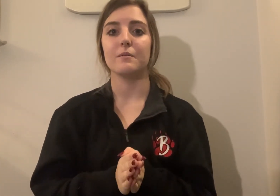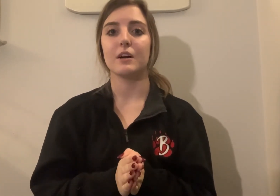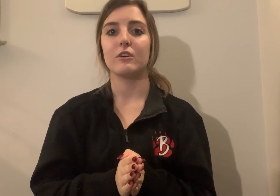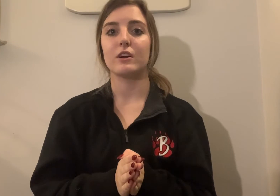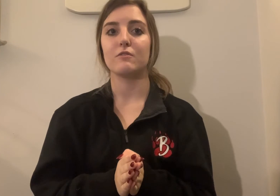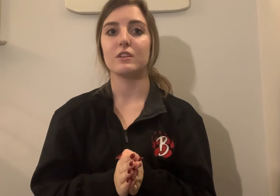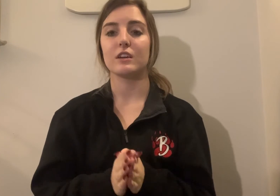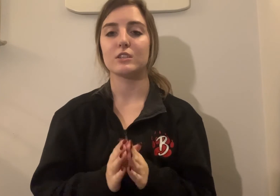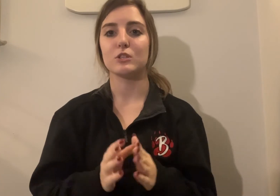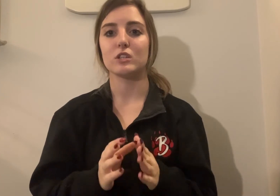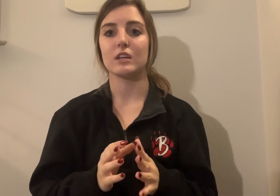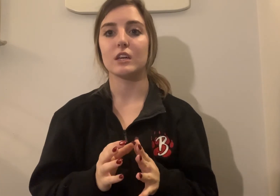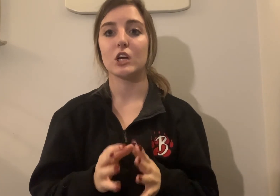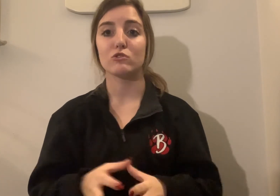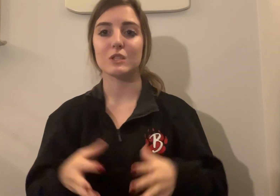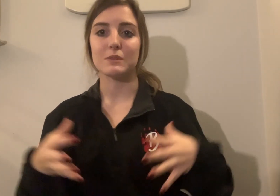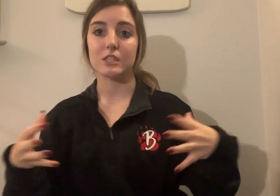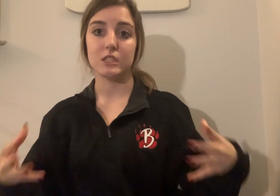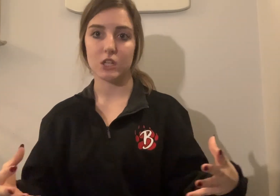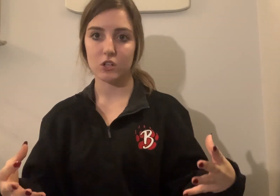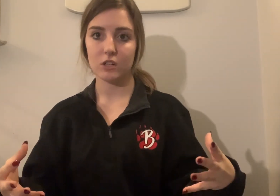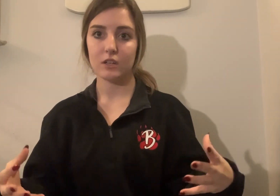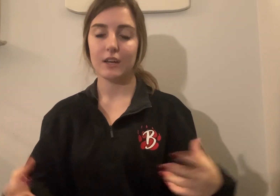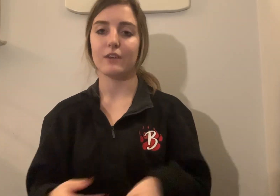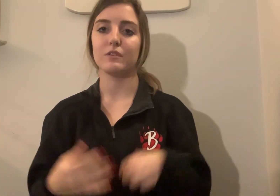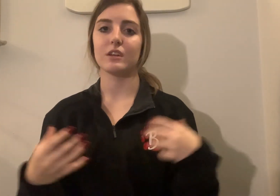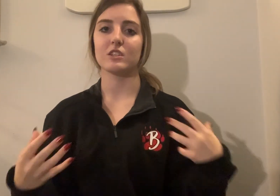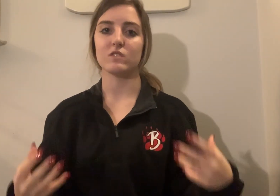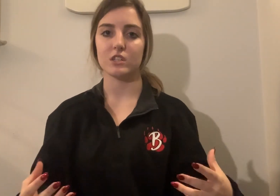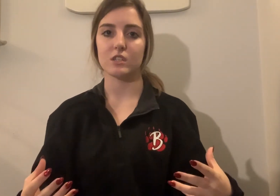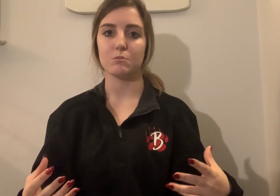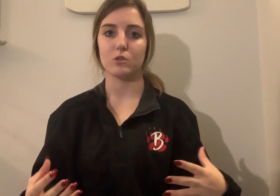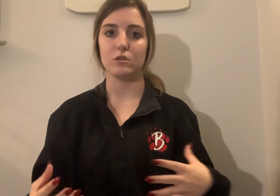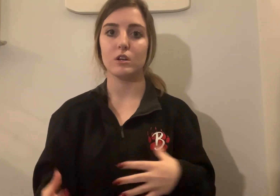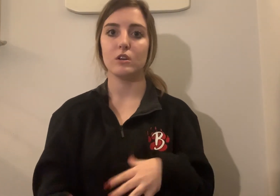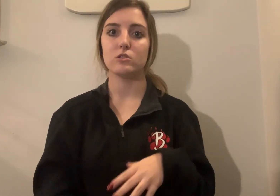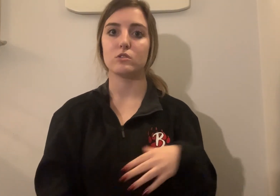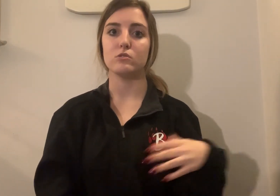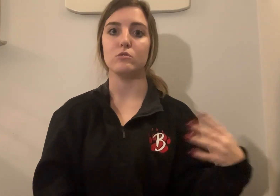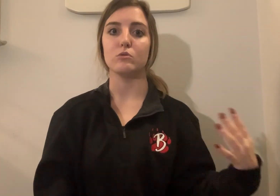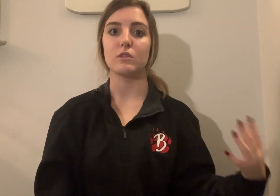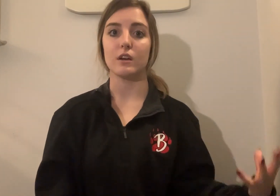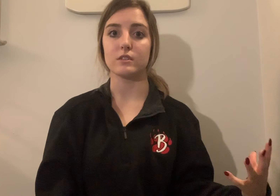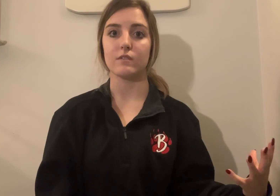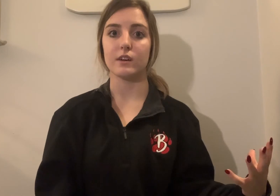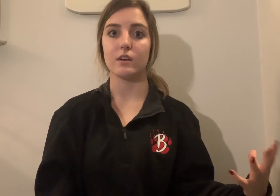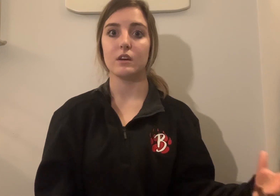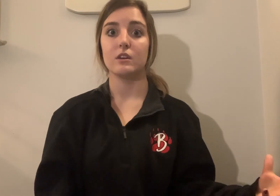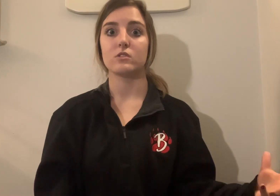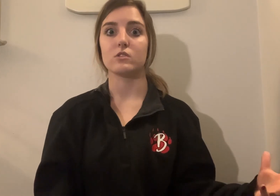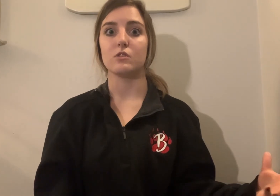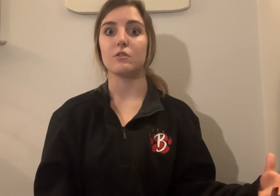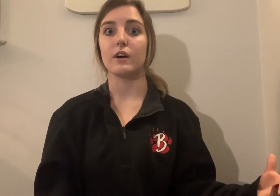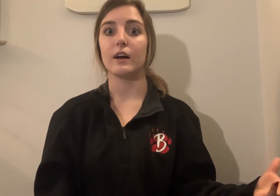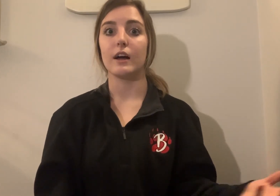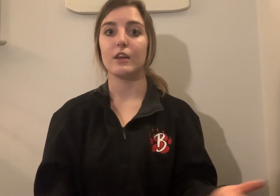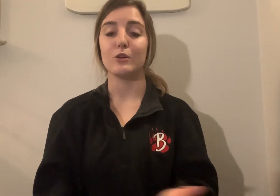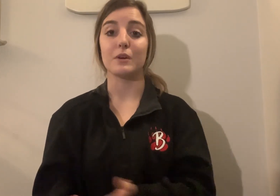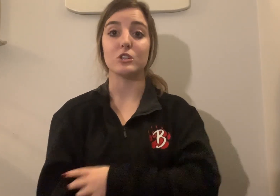However, I feel like, especially like Christmas dinner, I feel like it's very similar to Thanksgiving. So you can just go